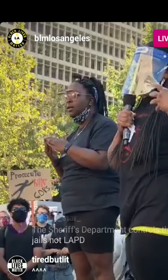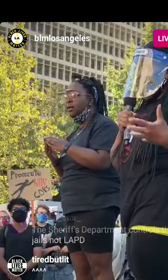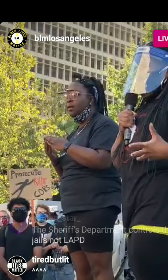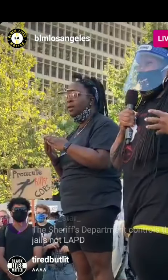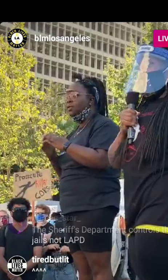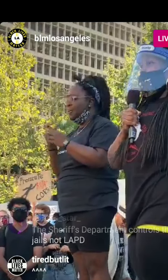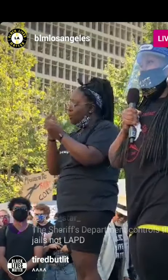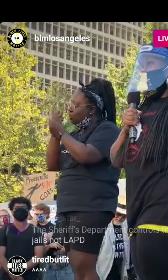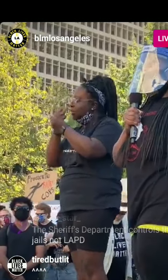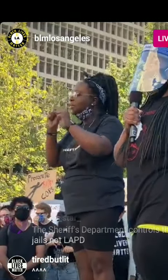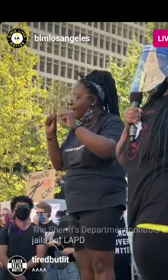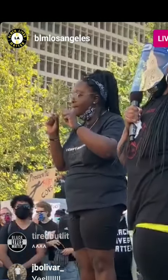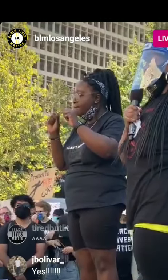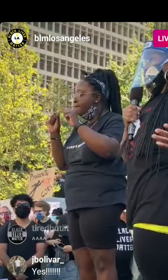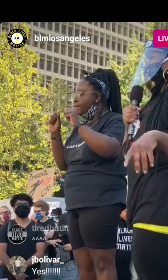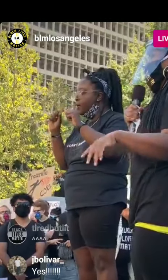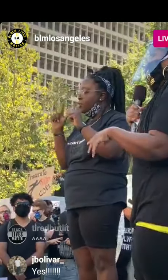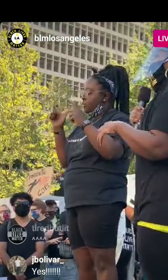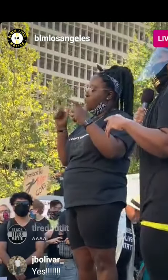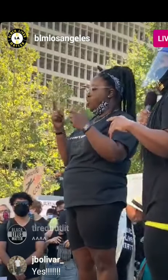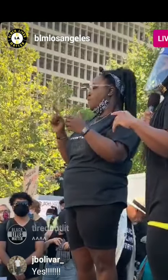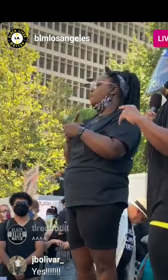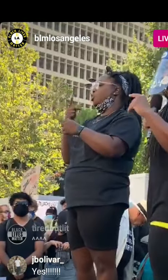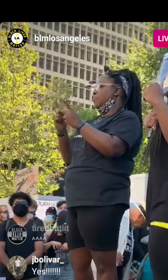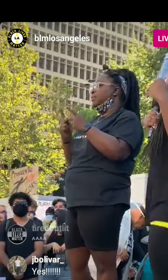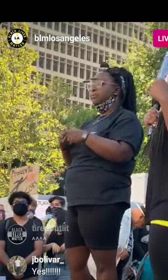folks safe and from going to jail in the first place.